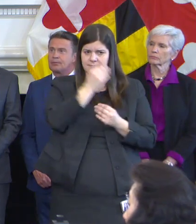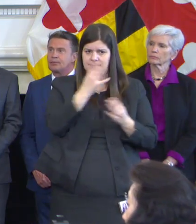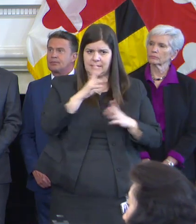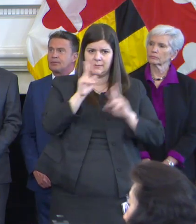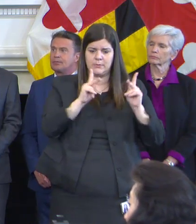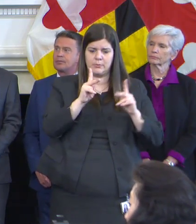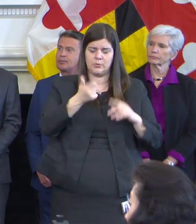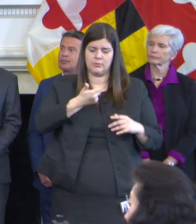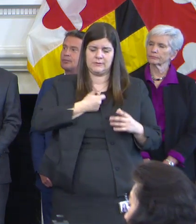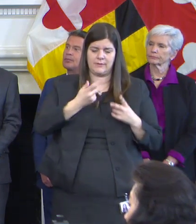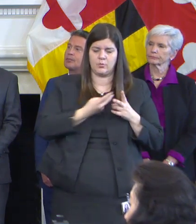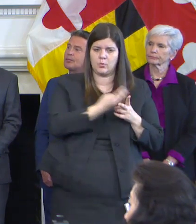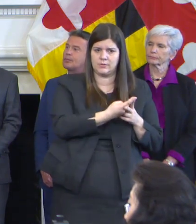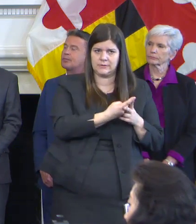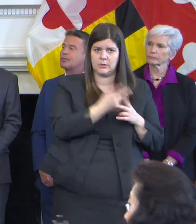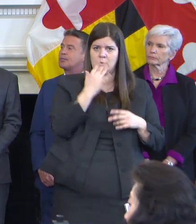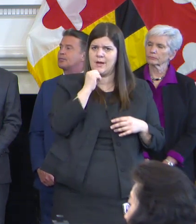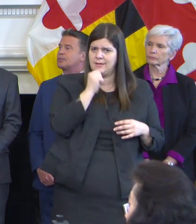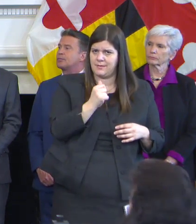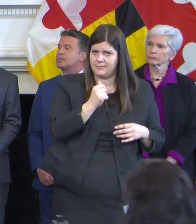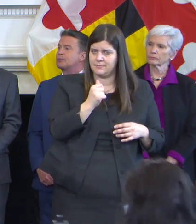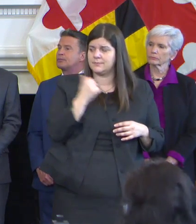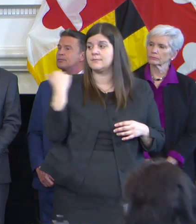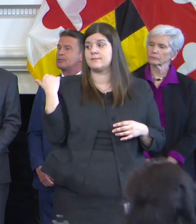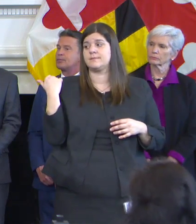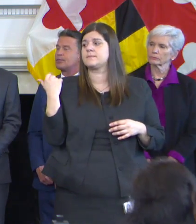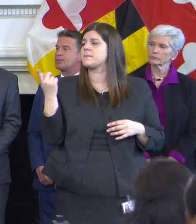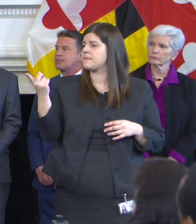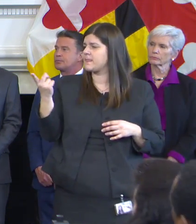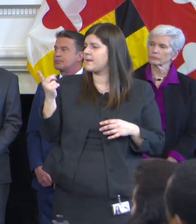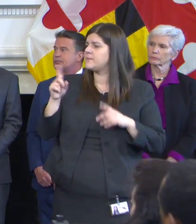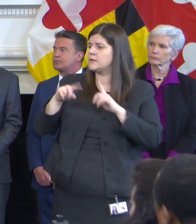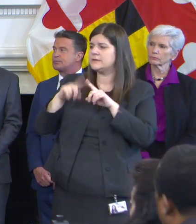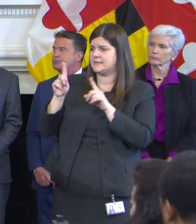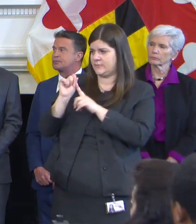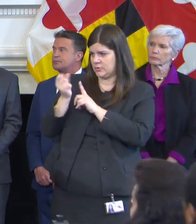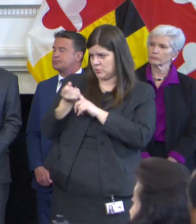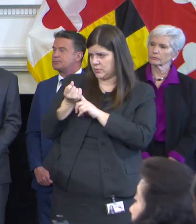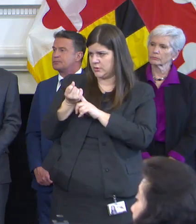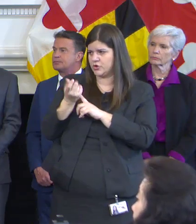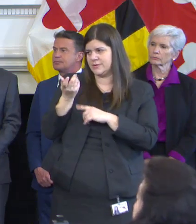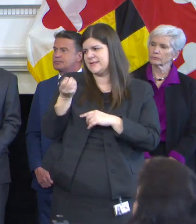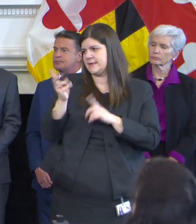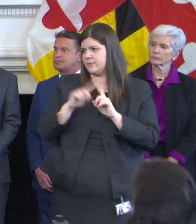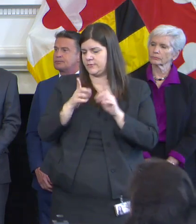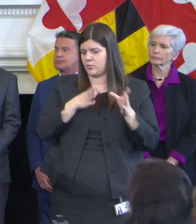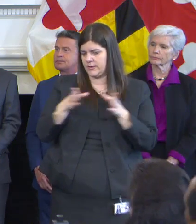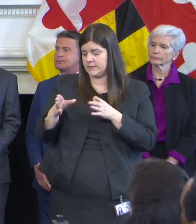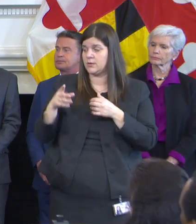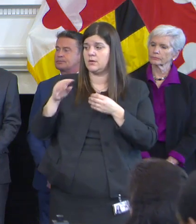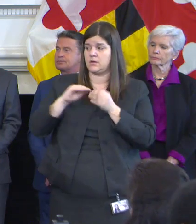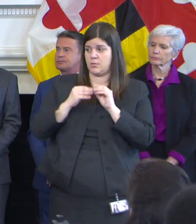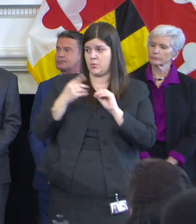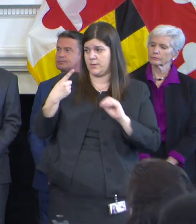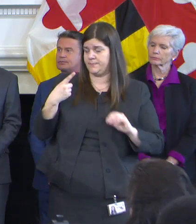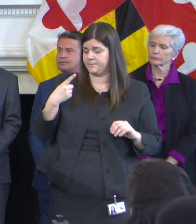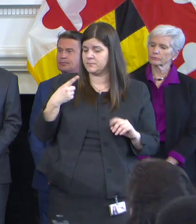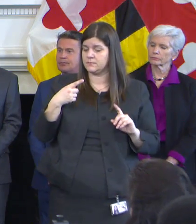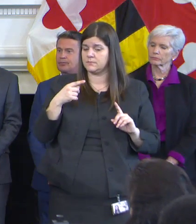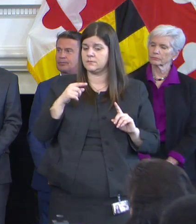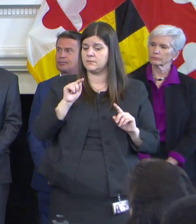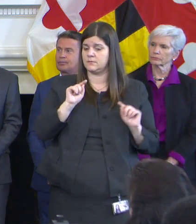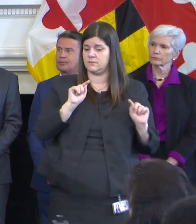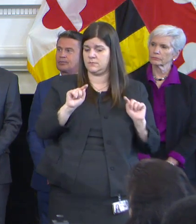self-quarantine? Well, it's a different situation in a number of respects. Number one, this was the